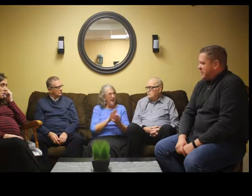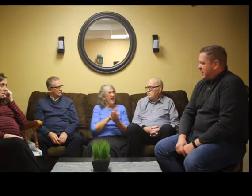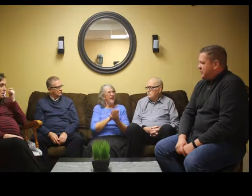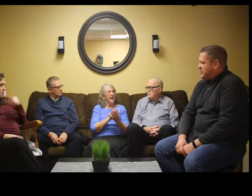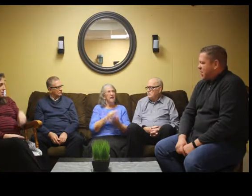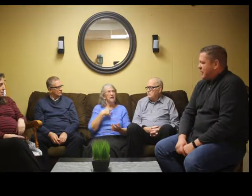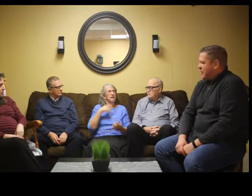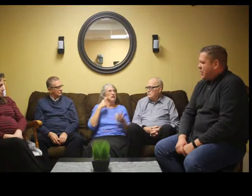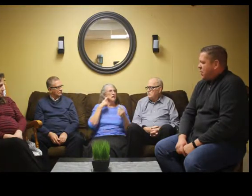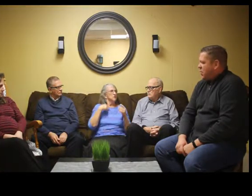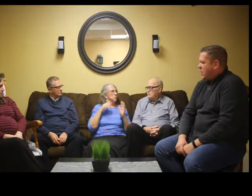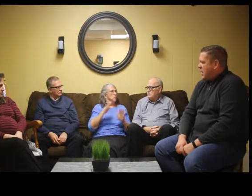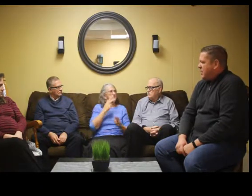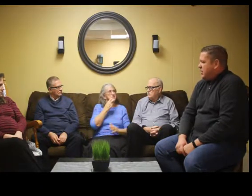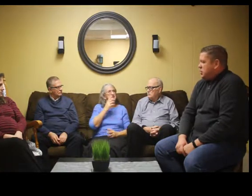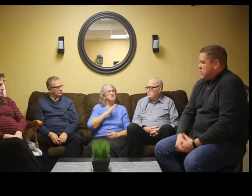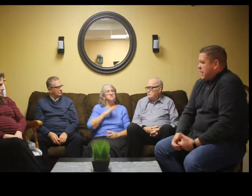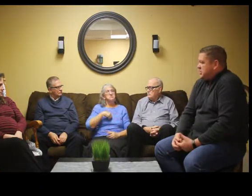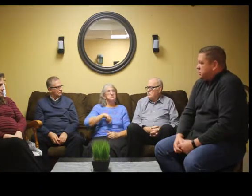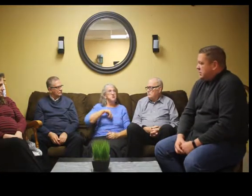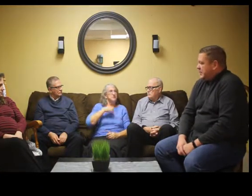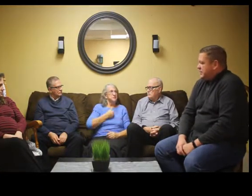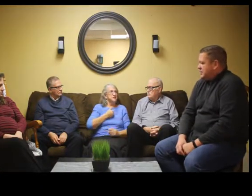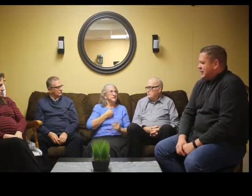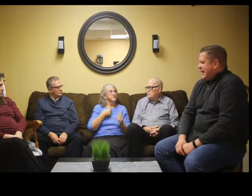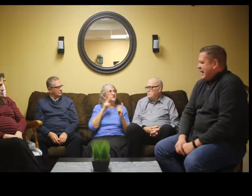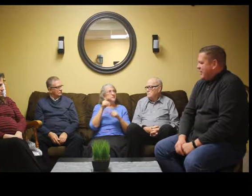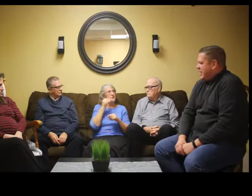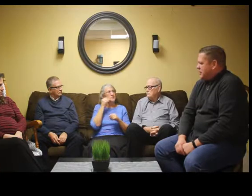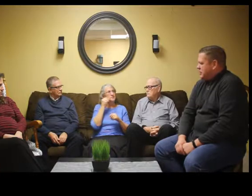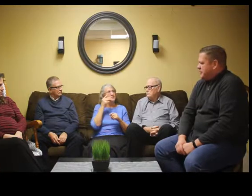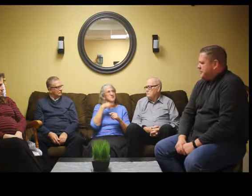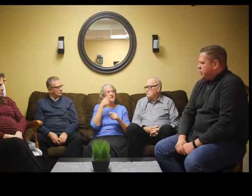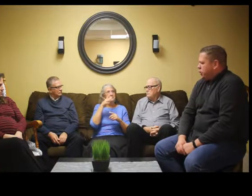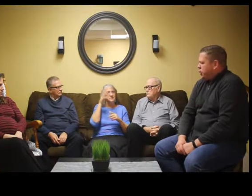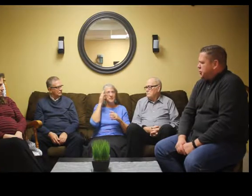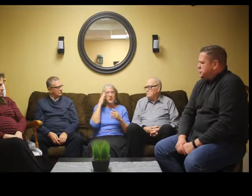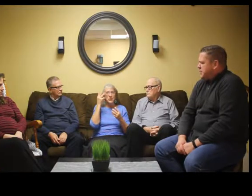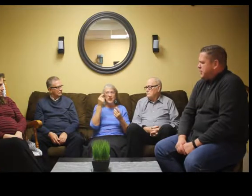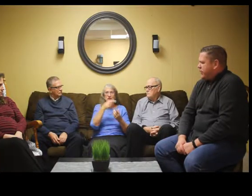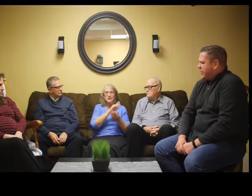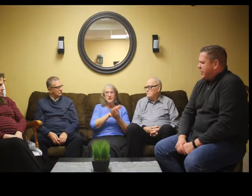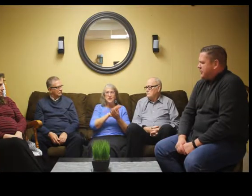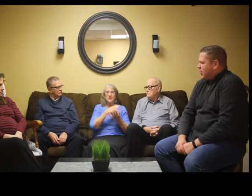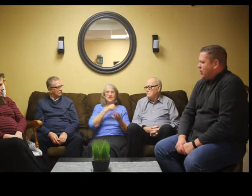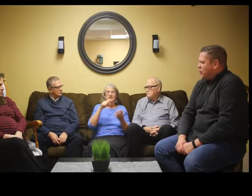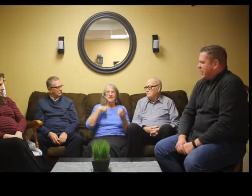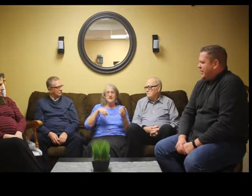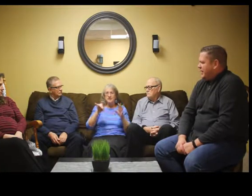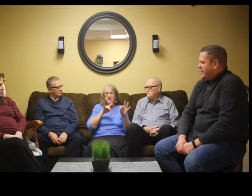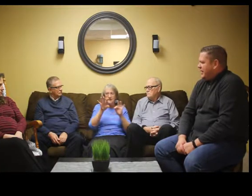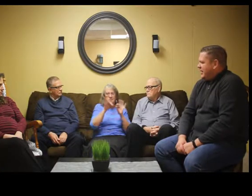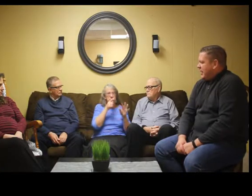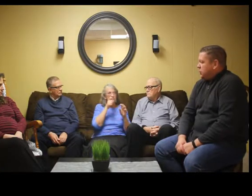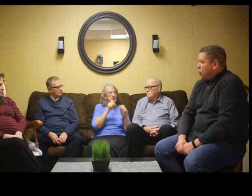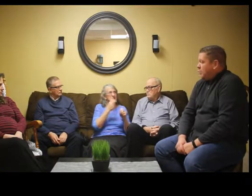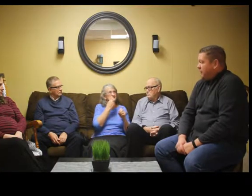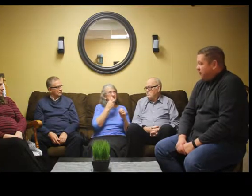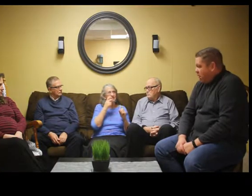And I was talking, and they're like, oh, wow. So I actually believed this lie that I was a good speaker and I could talk well. And I told my father